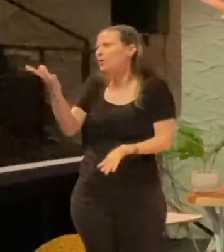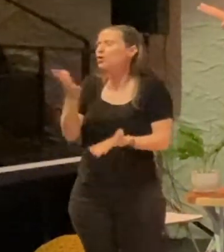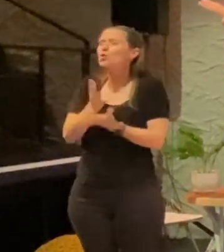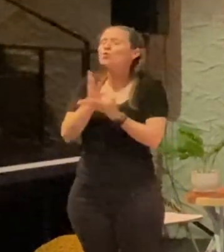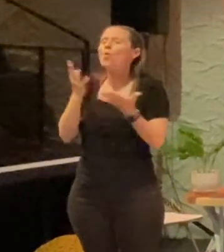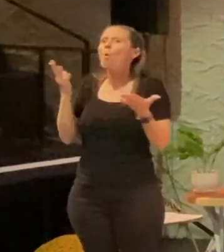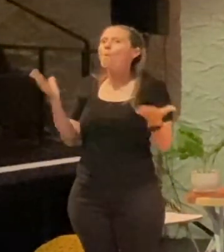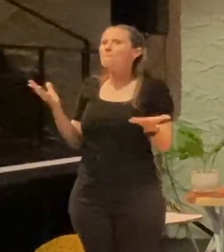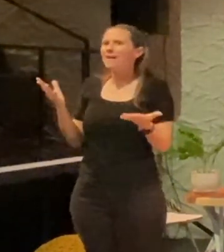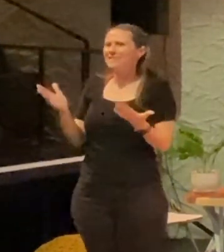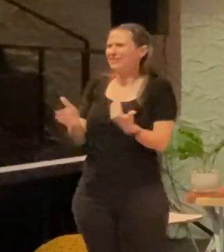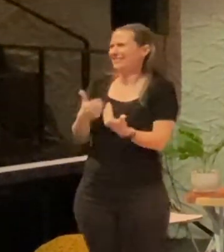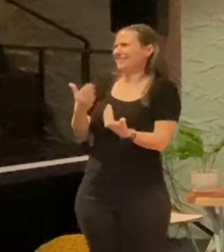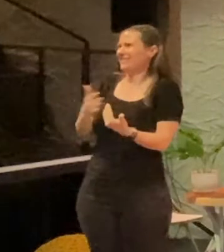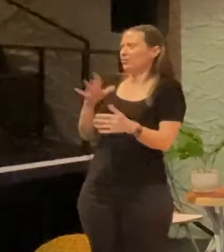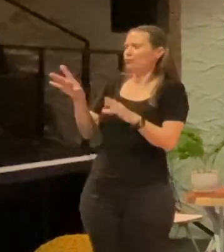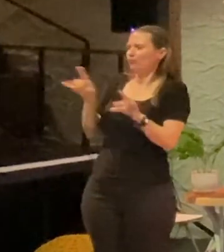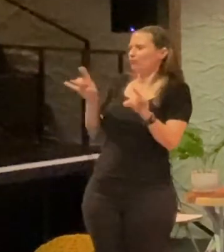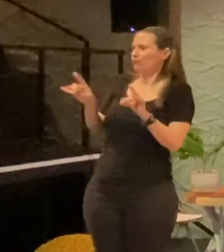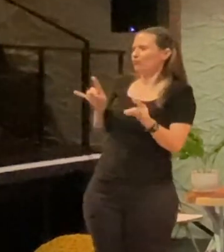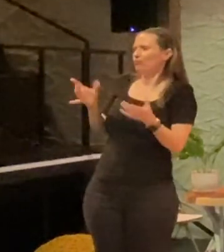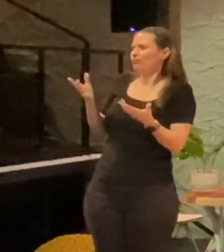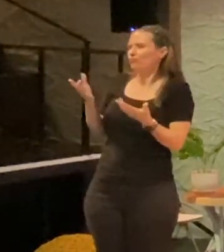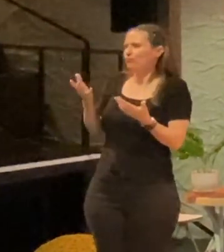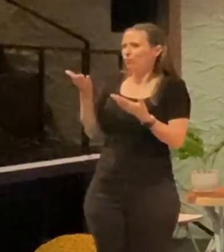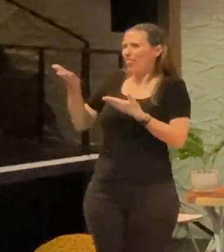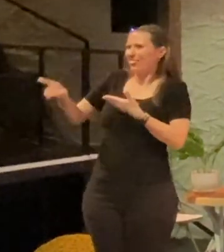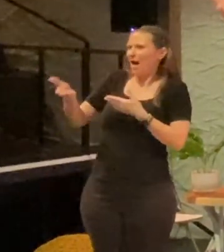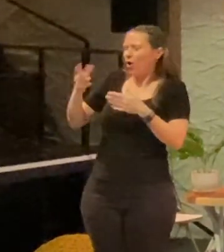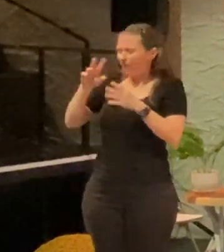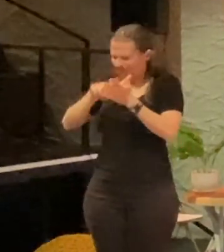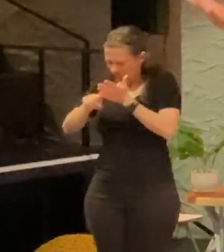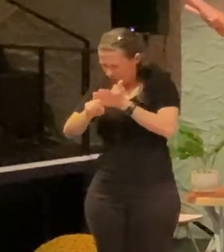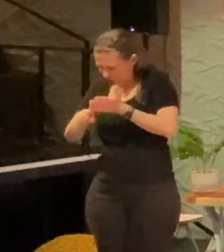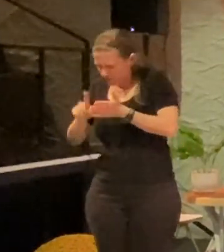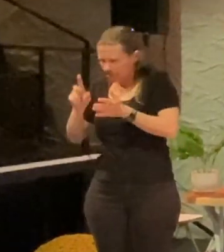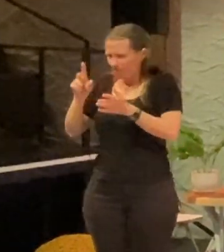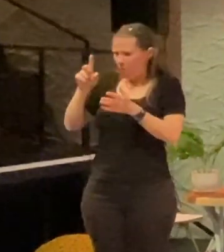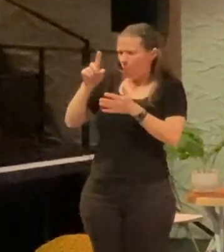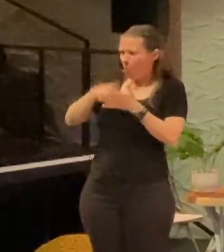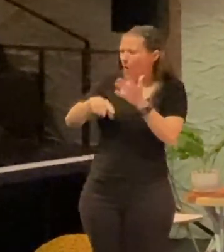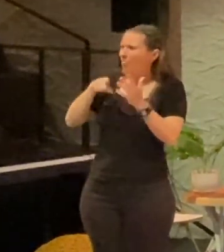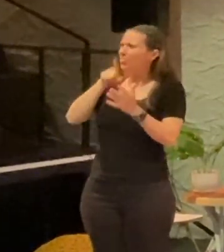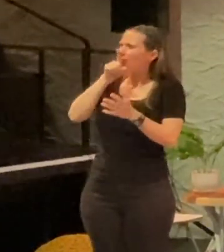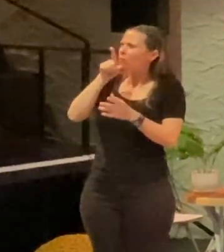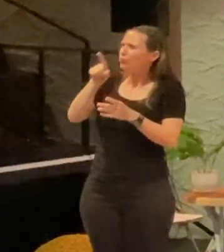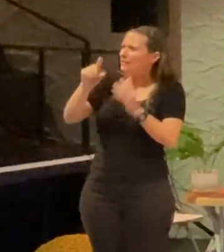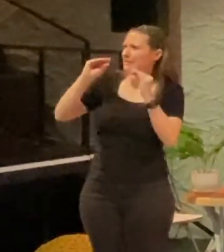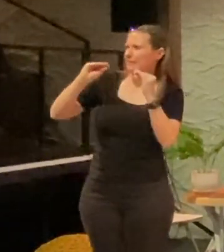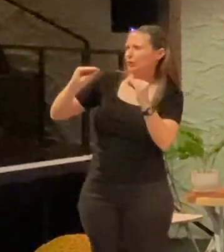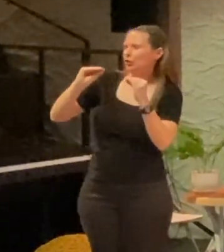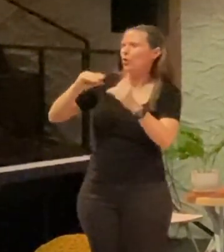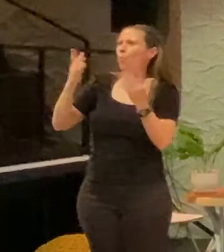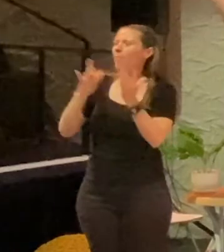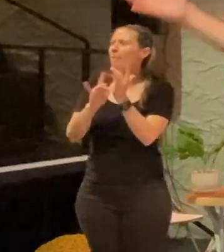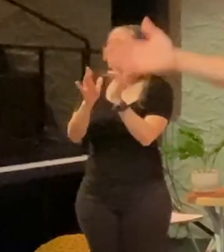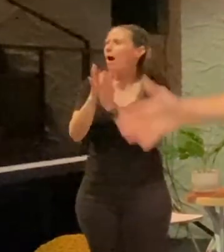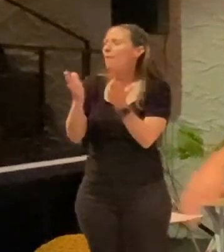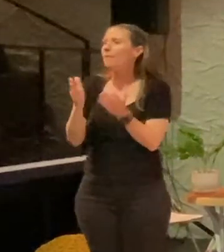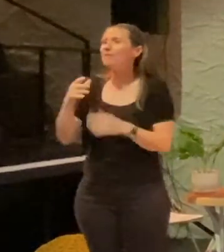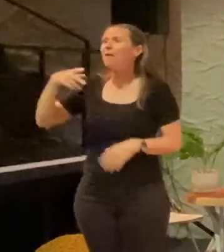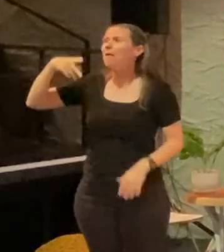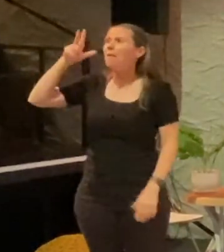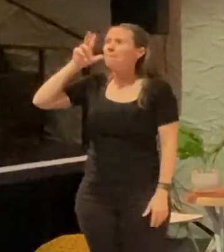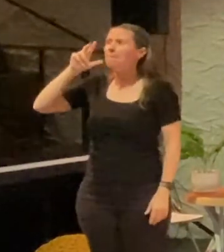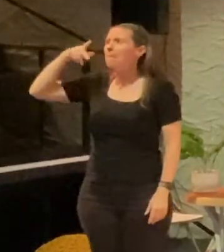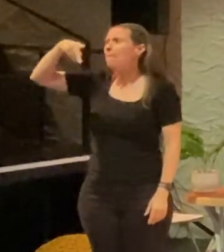at your disposal to dig in just beyond the surface layer and really figure out what they're teaching, what the Bible is after. There's